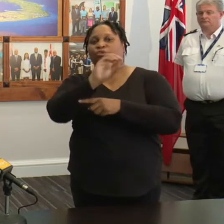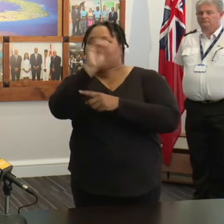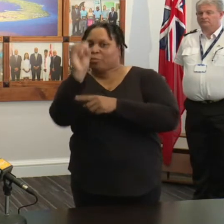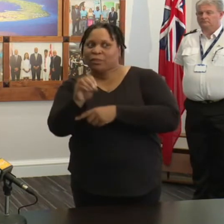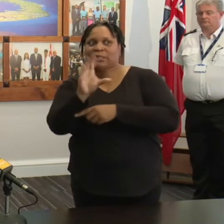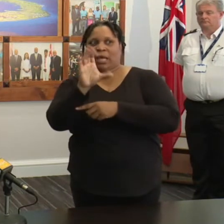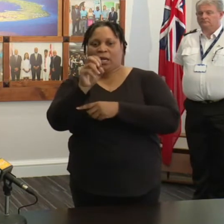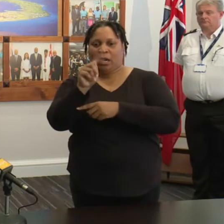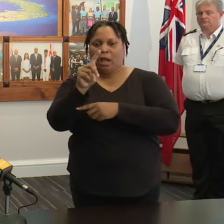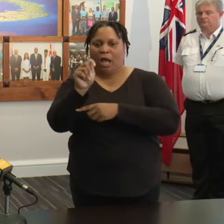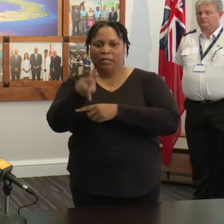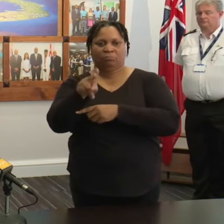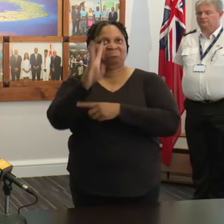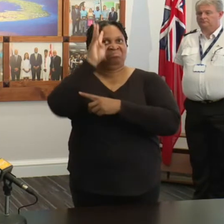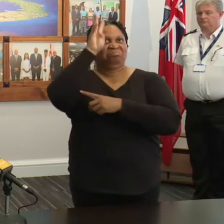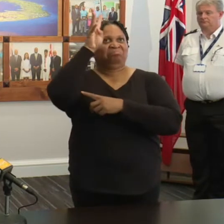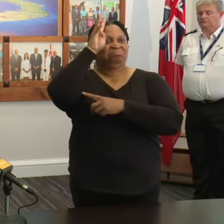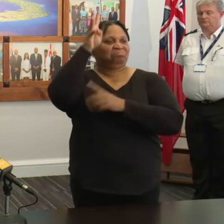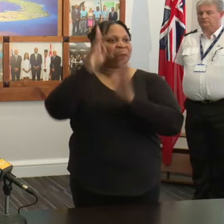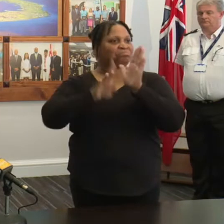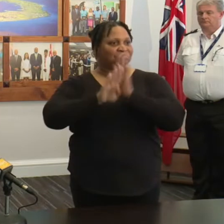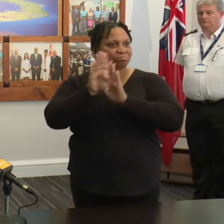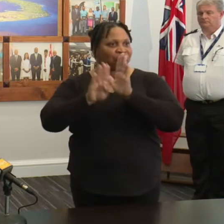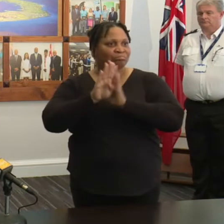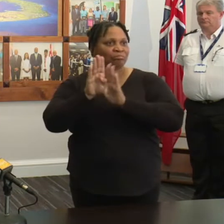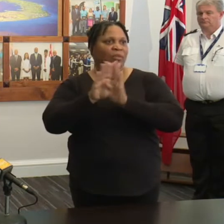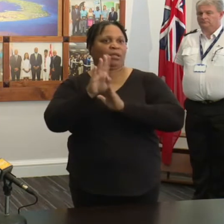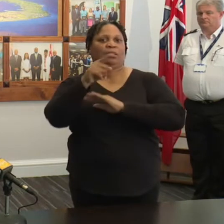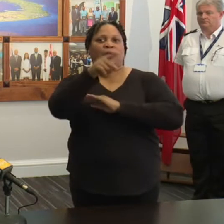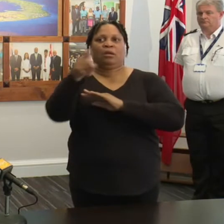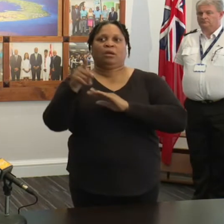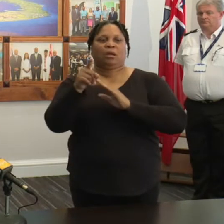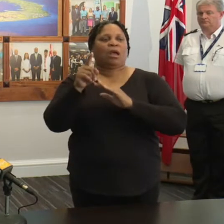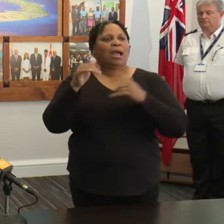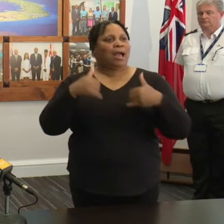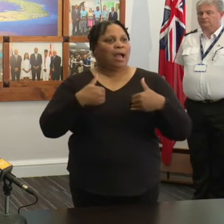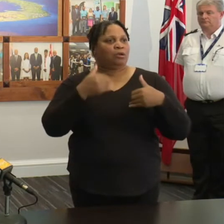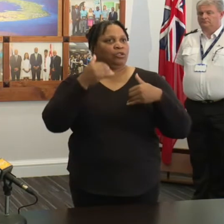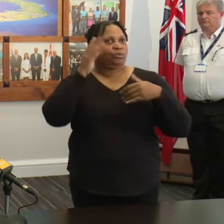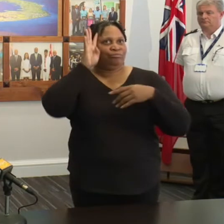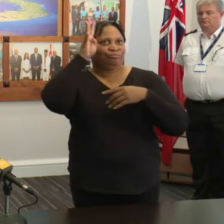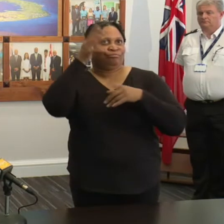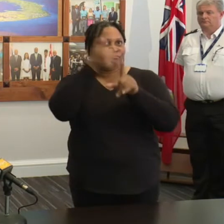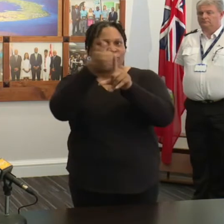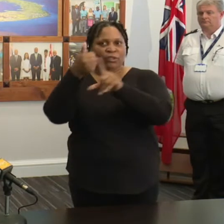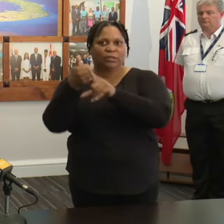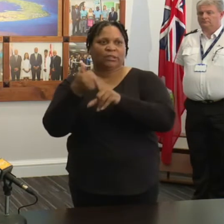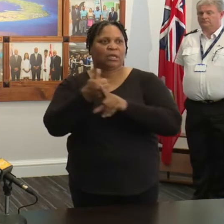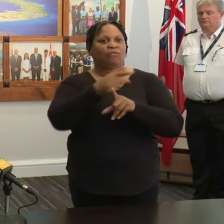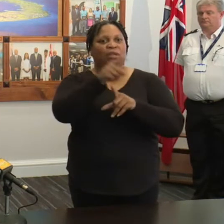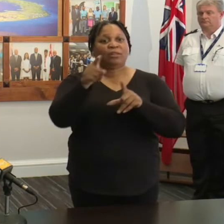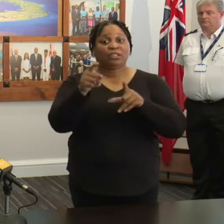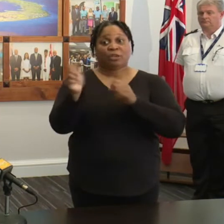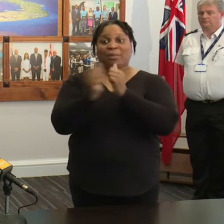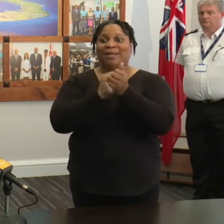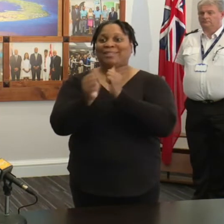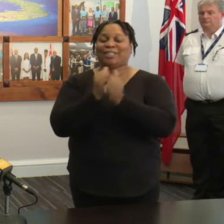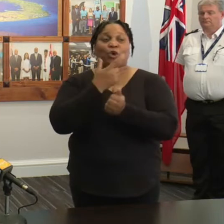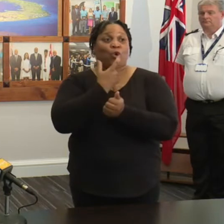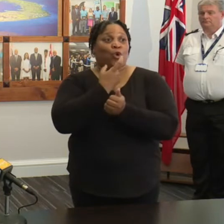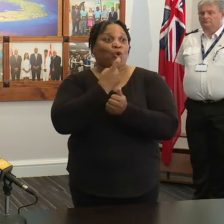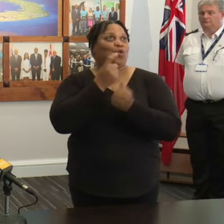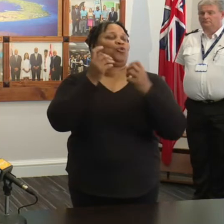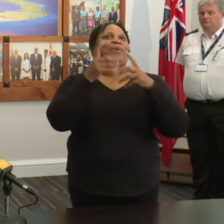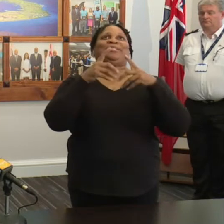how-to video, which will be circulated on social media to get the ball rolling, and this idea can be turned into a loose competition, who can make the